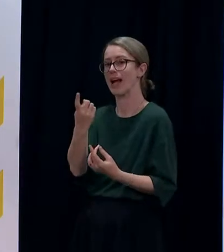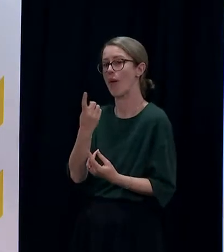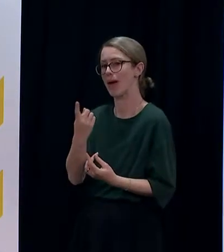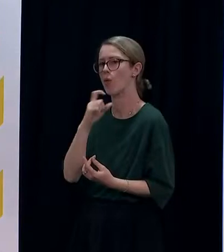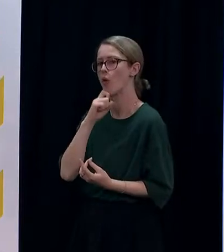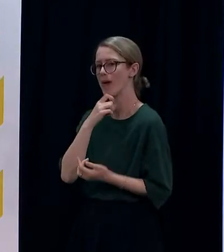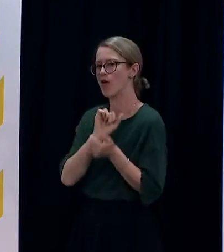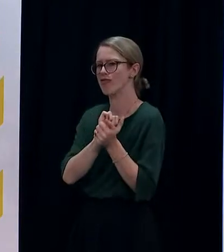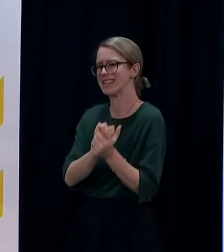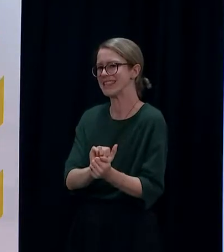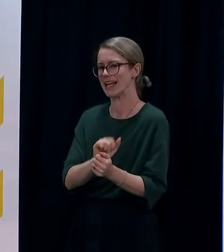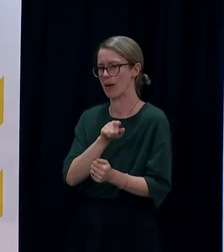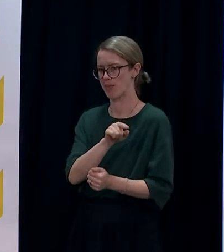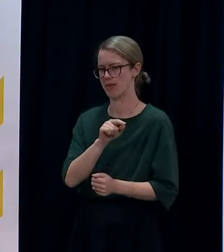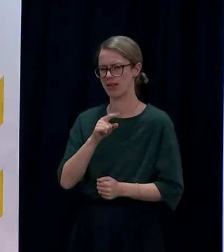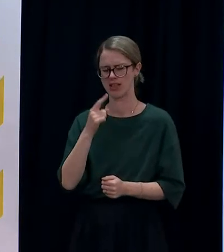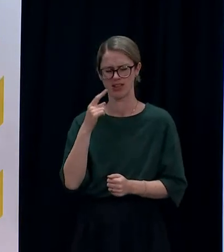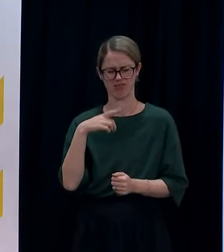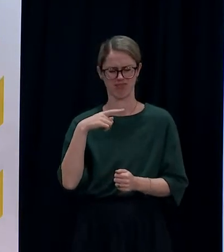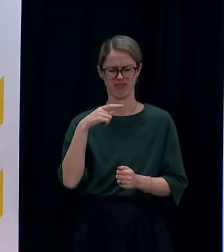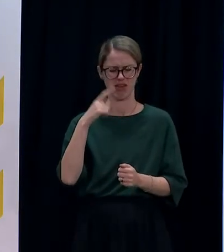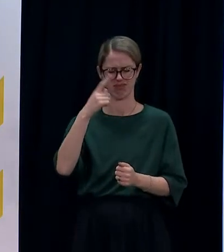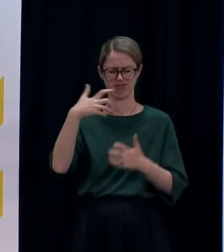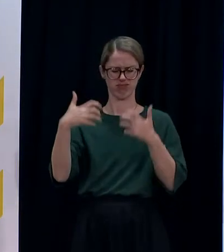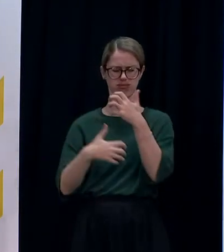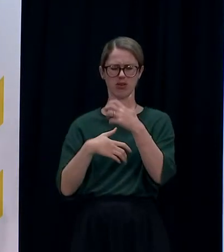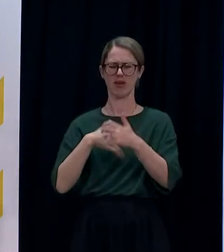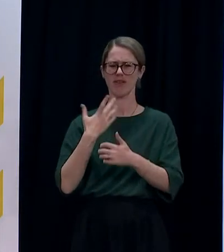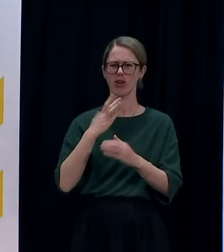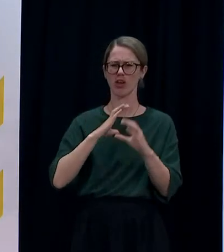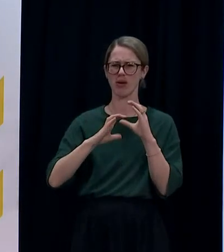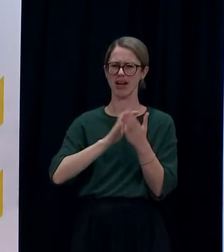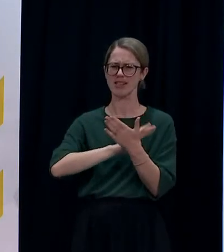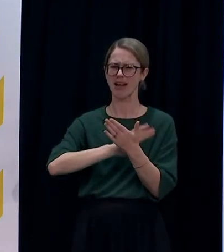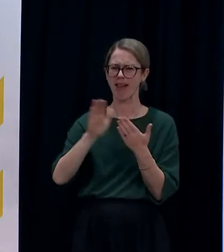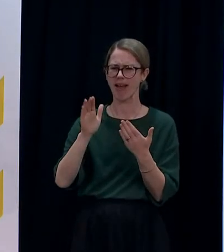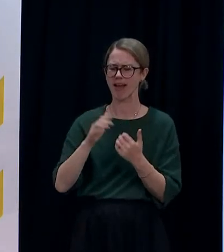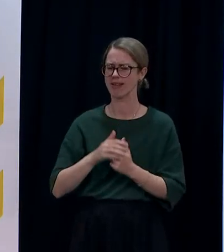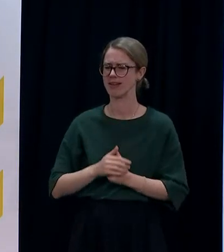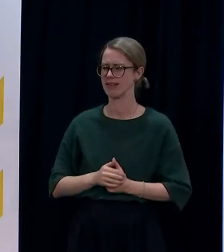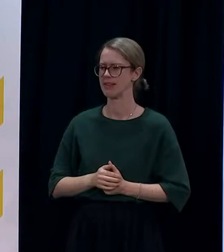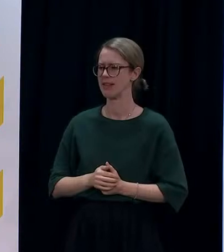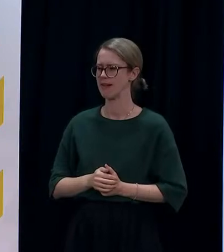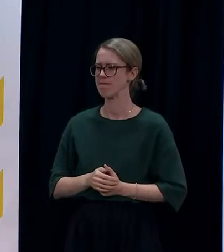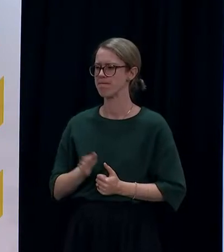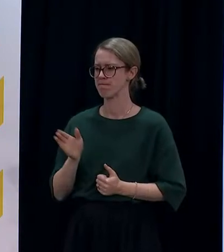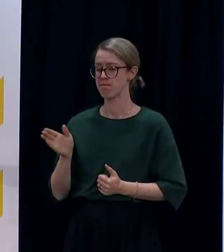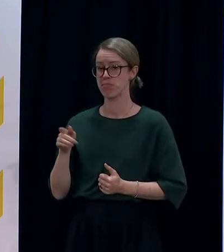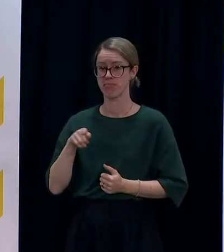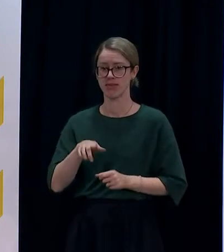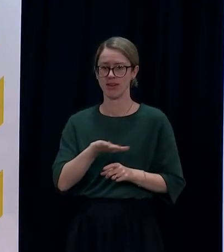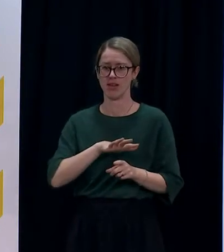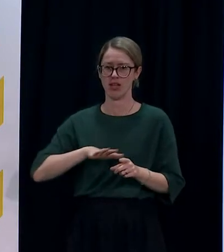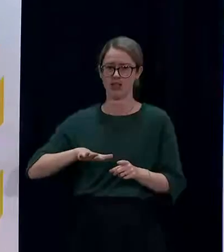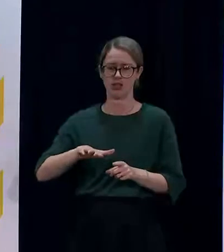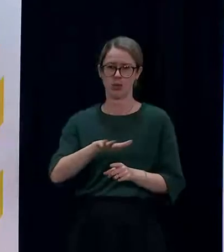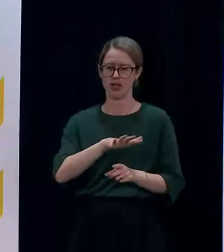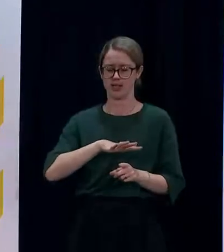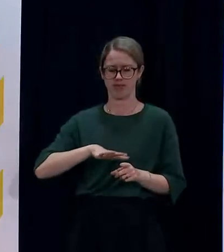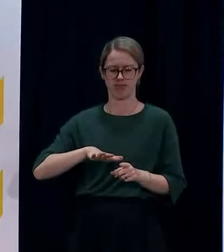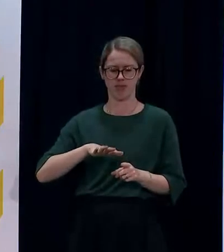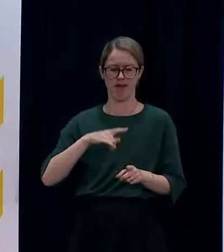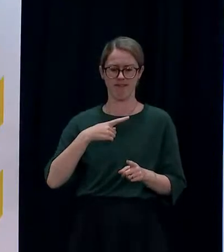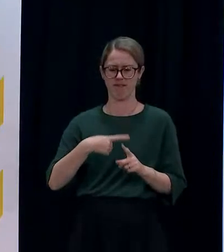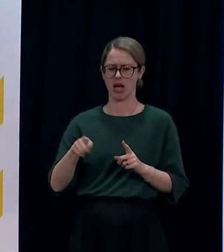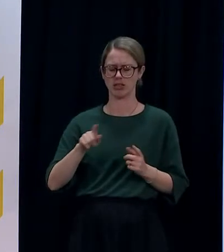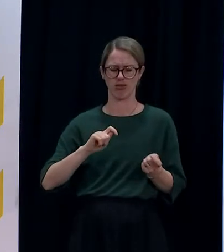think that the communication around this incident has been clear enough? Look, this was a fast evolving